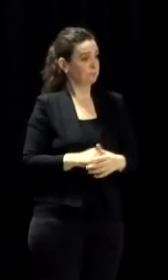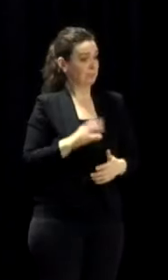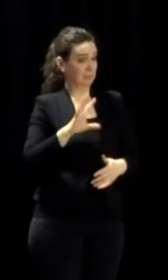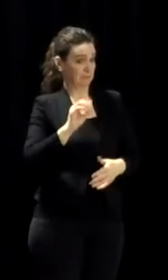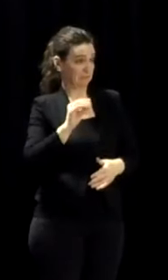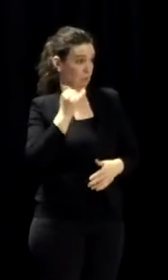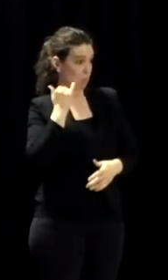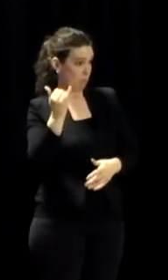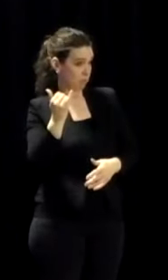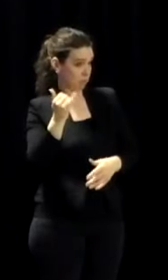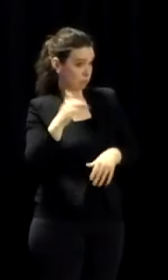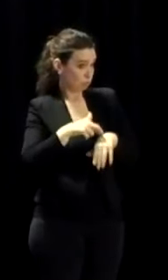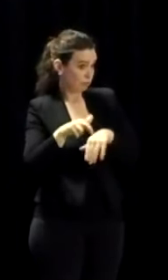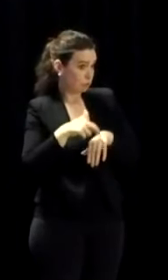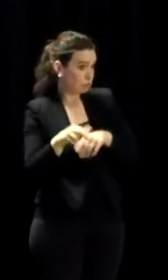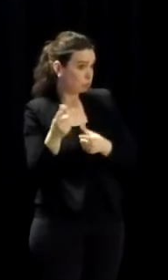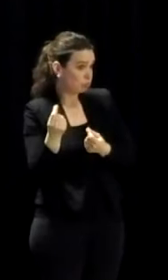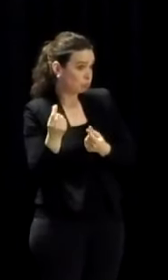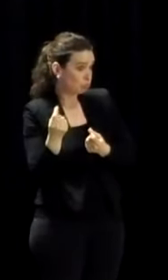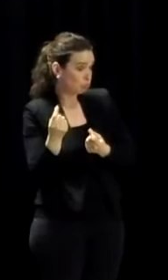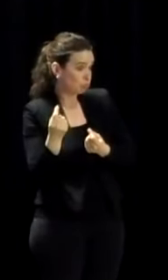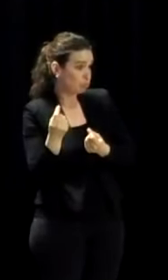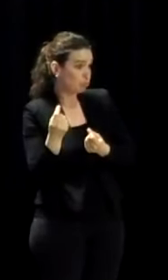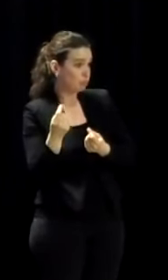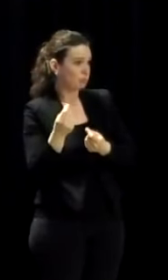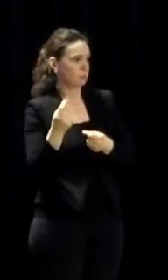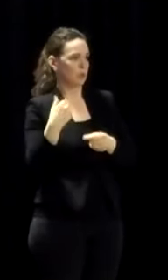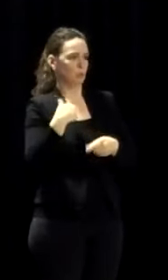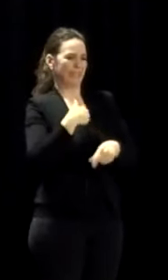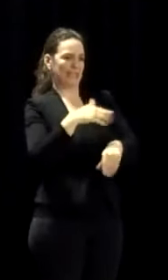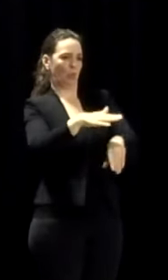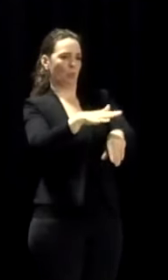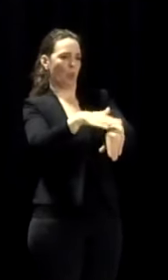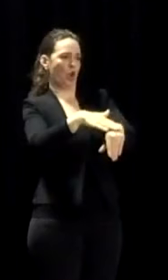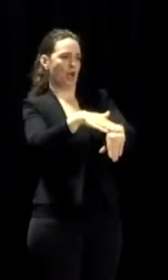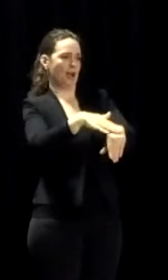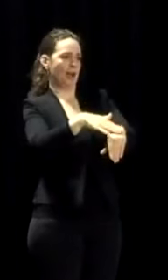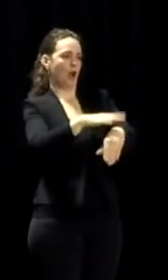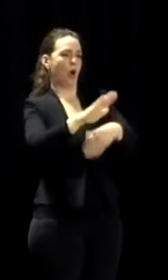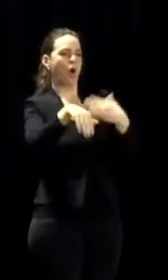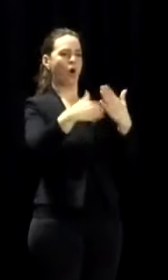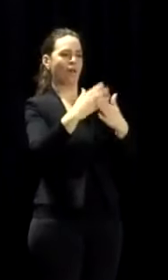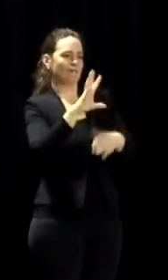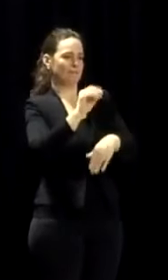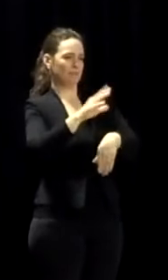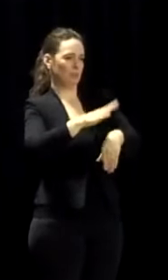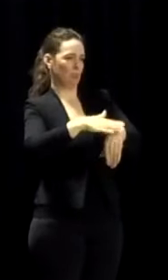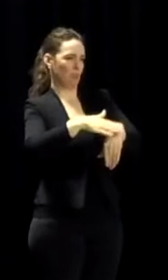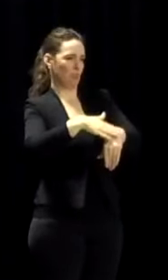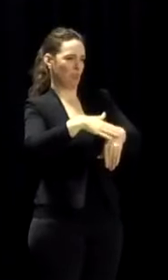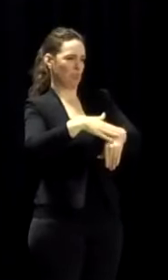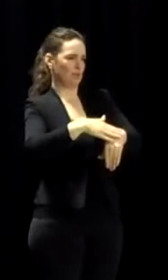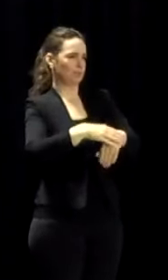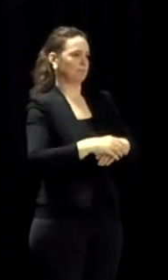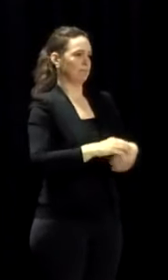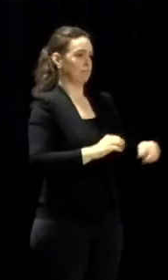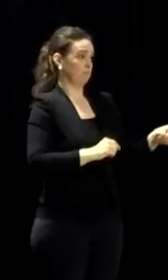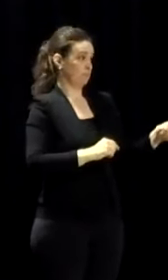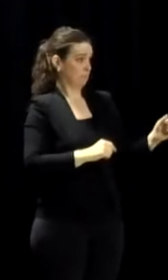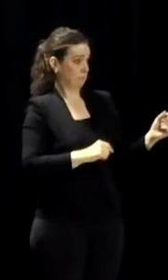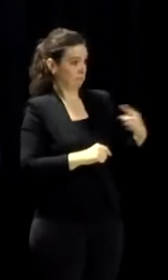referrals? My understanding is they resulted in warnings. Correct. Was that 50 since yesterday, or Yeah. since,